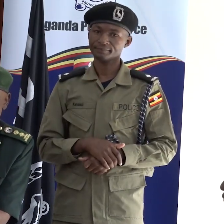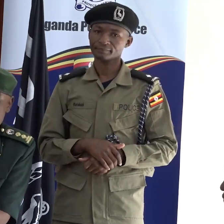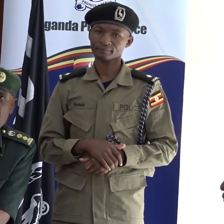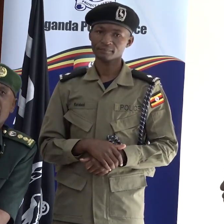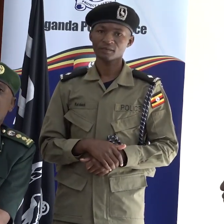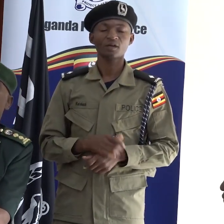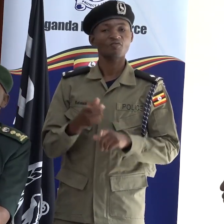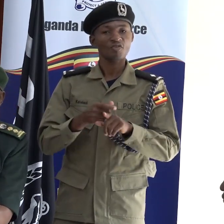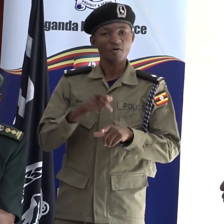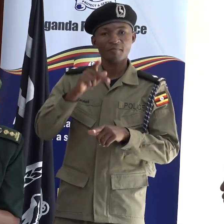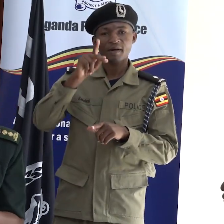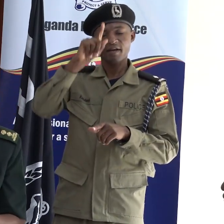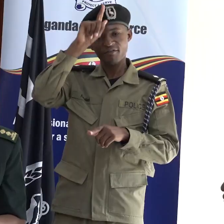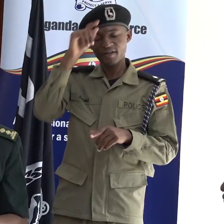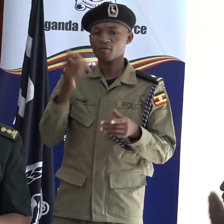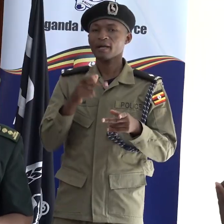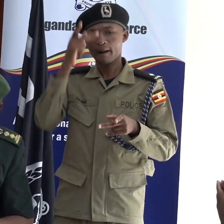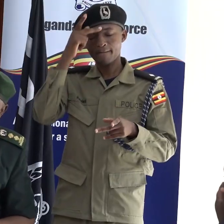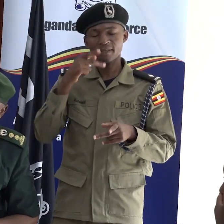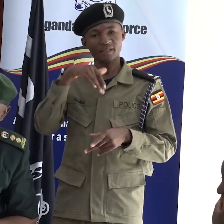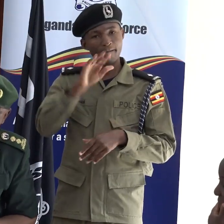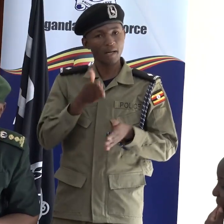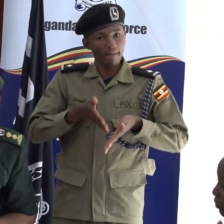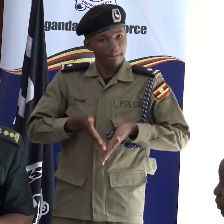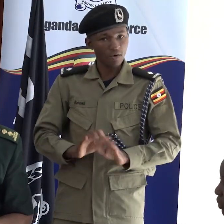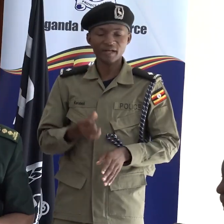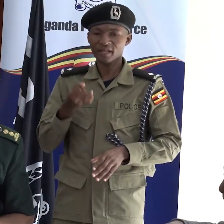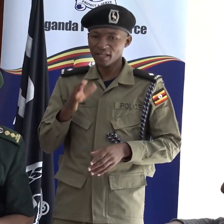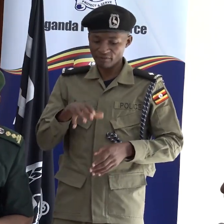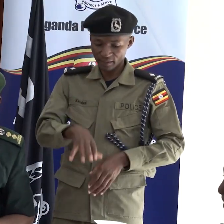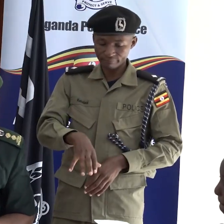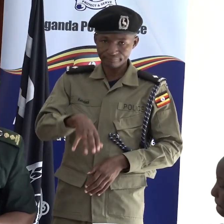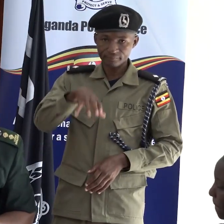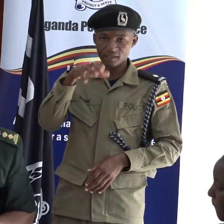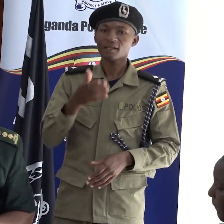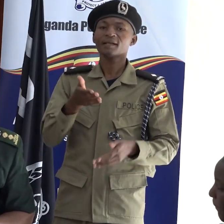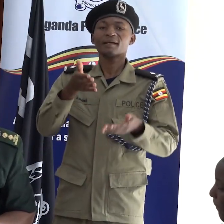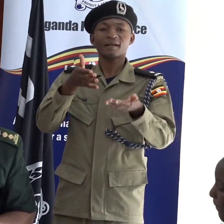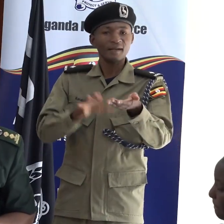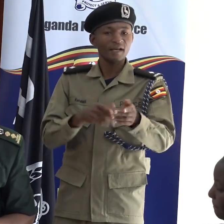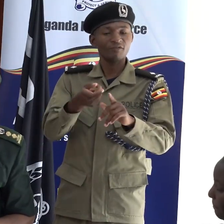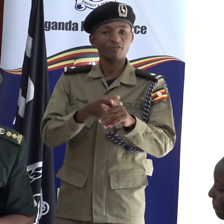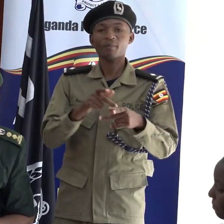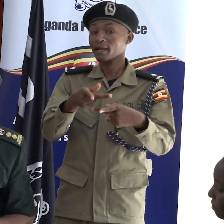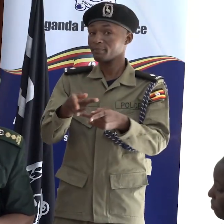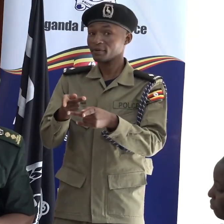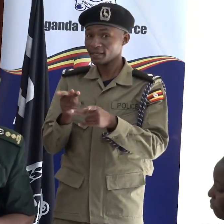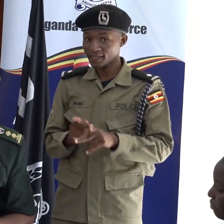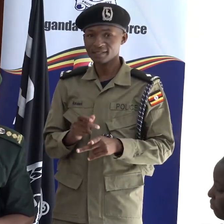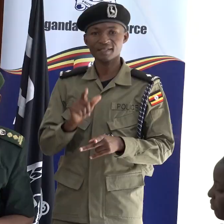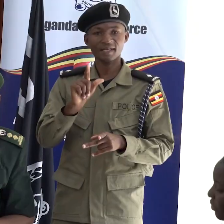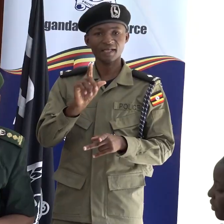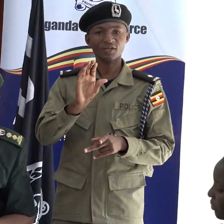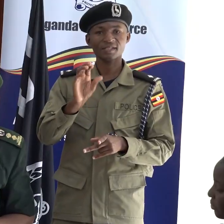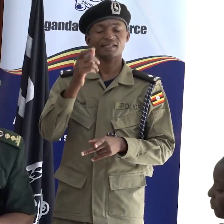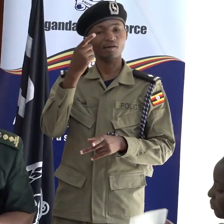if they were born, raised, and died from that village, let the LC1 indicate so, that I